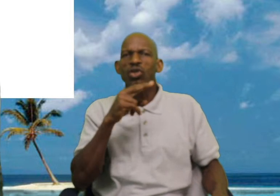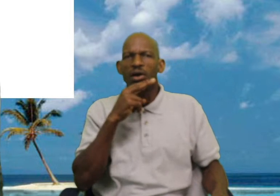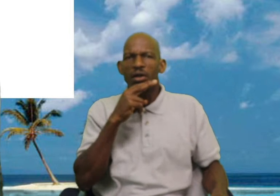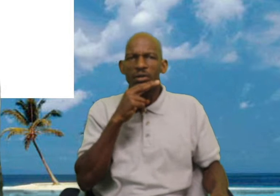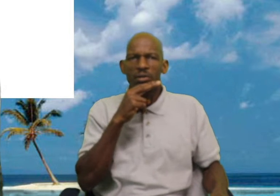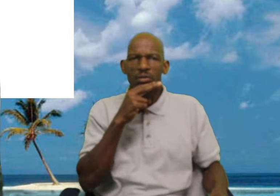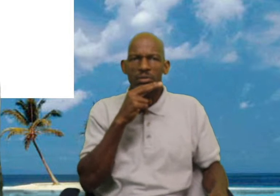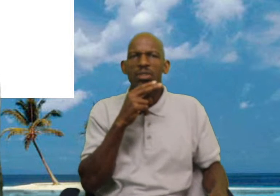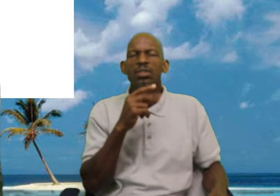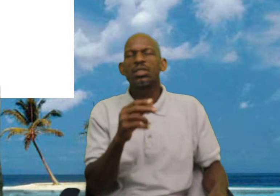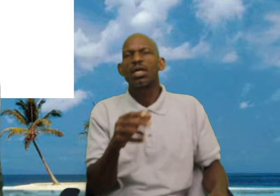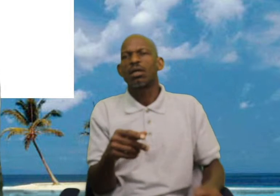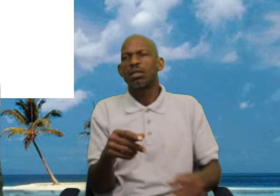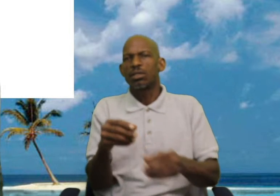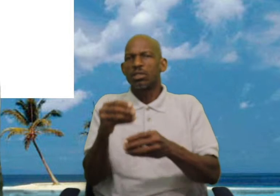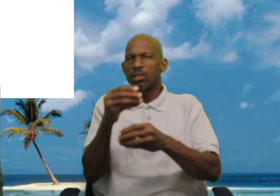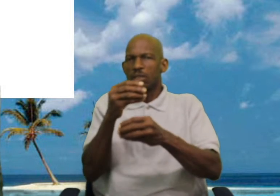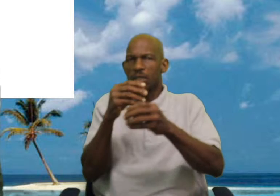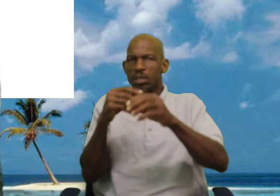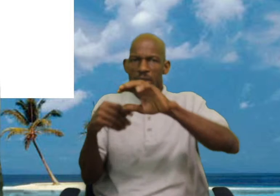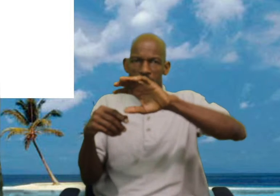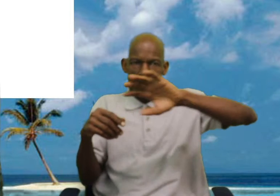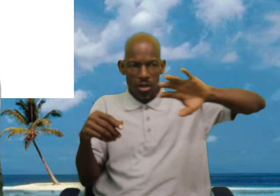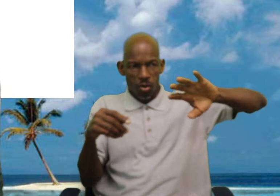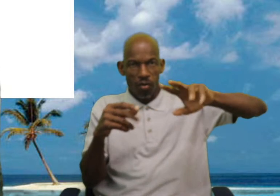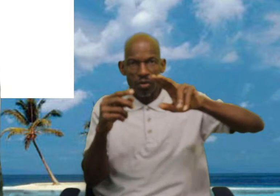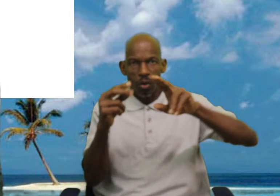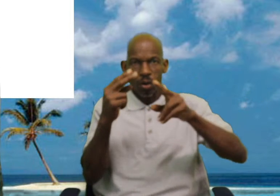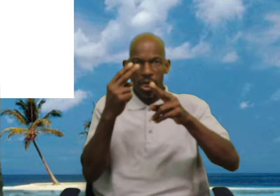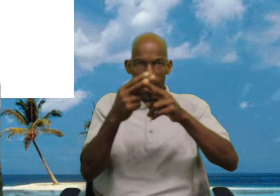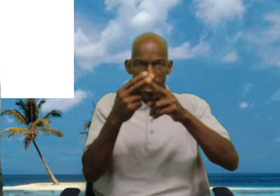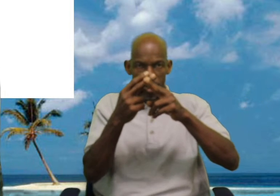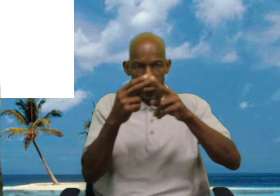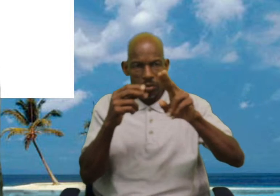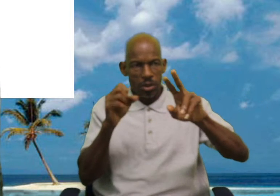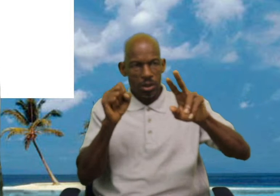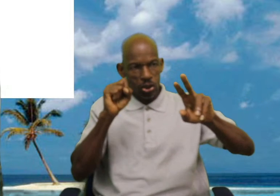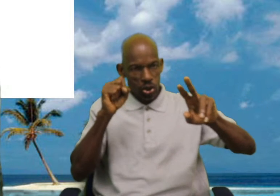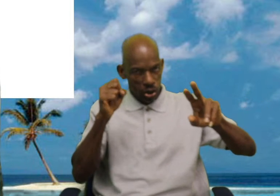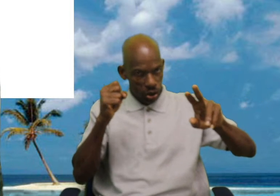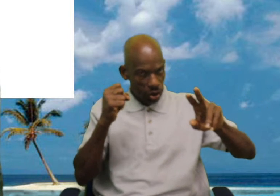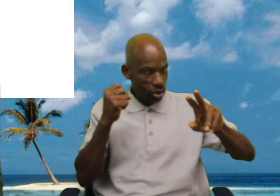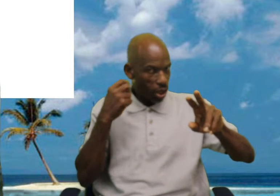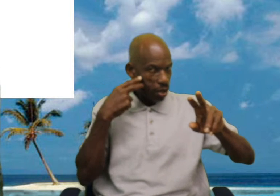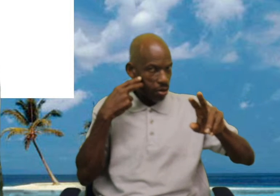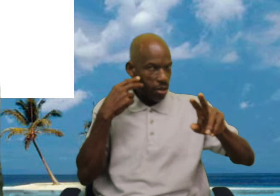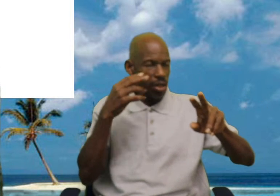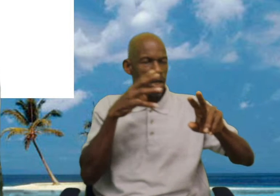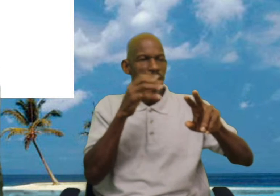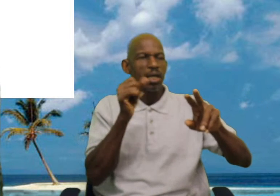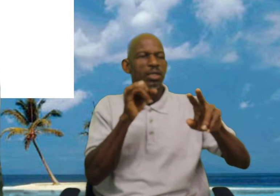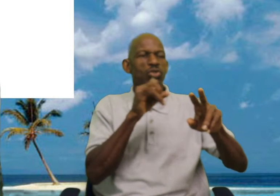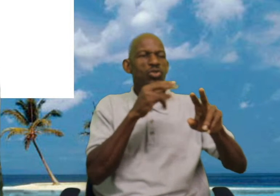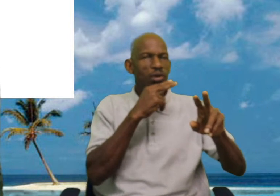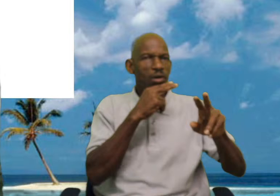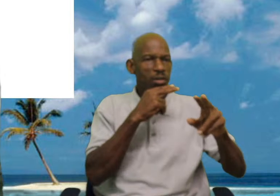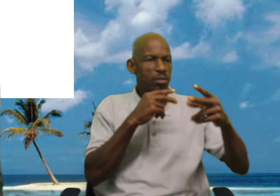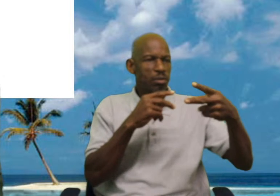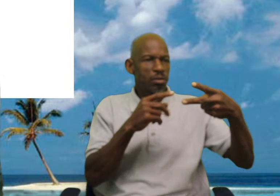We. And I want us to practice this we. All right? I want us to practice this we.